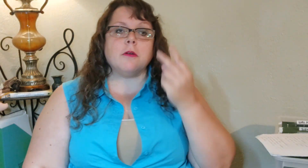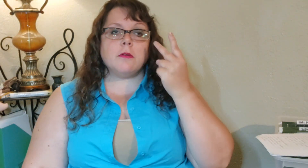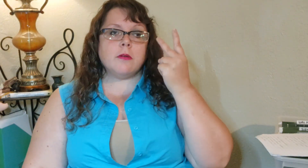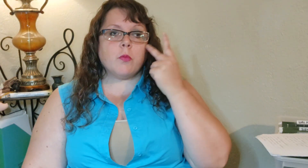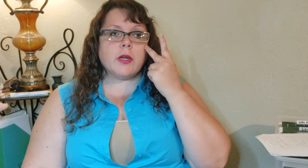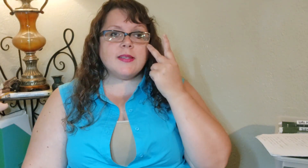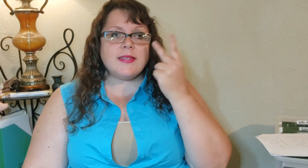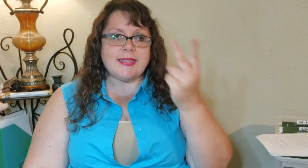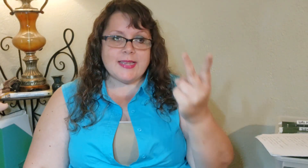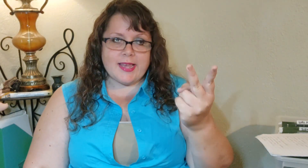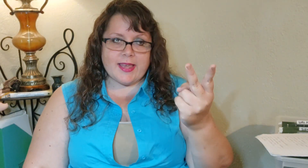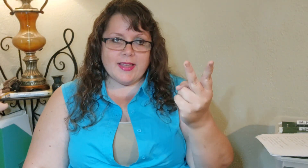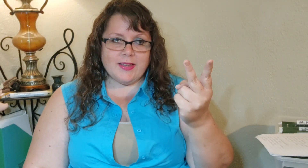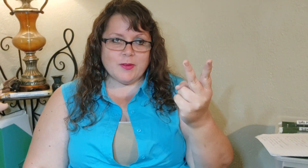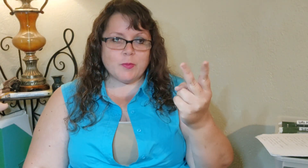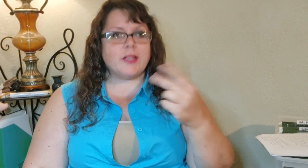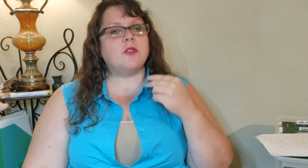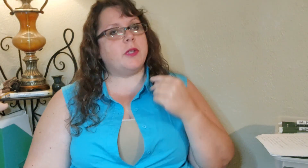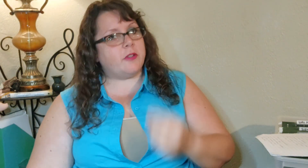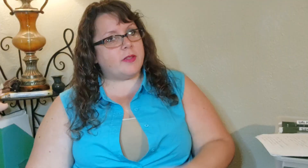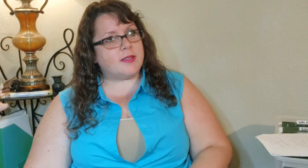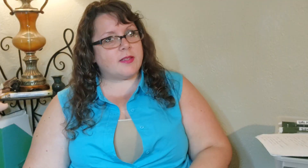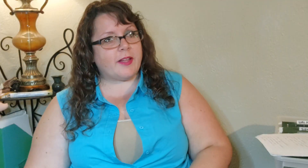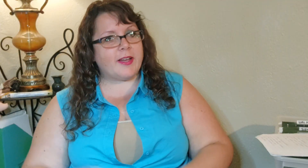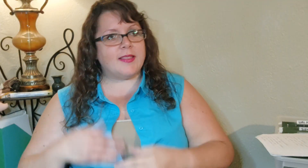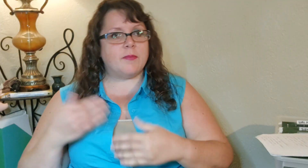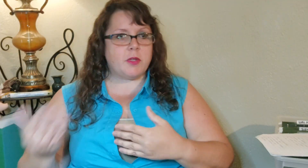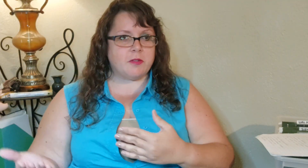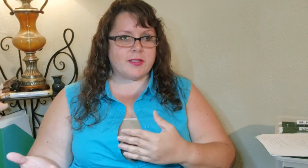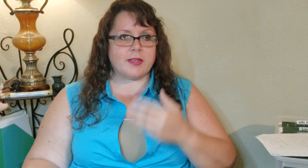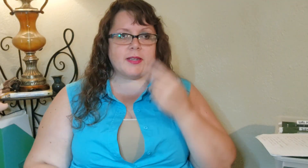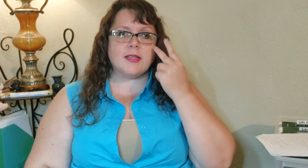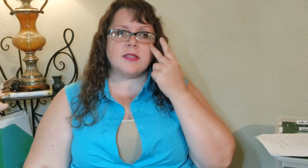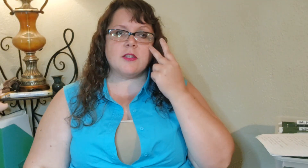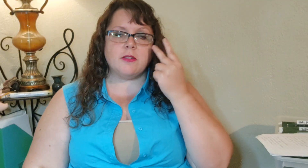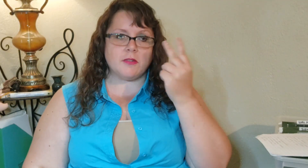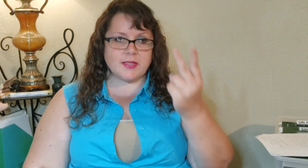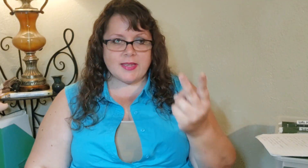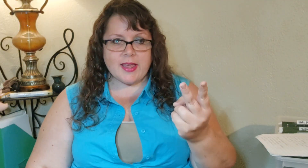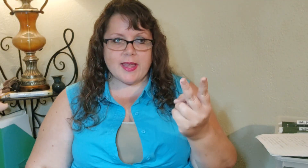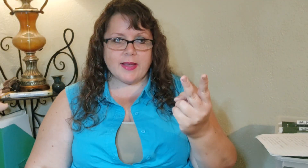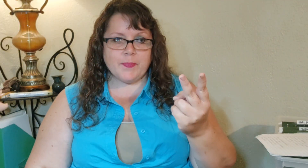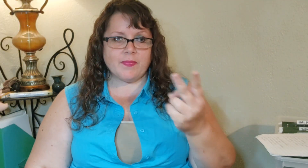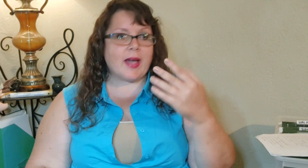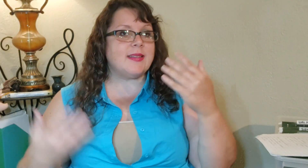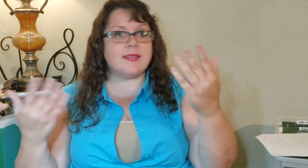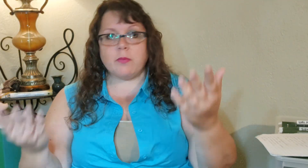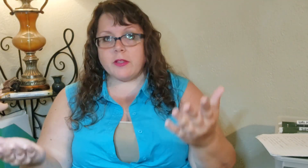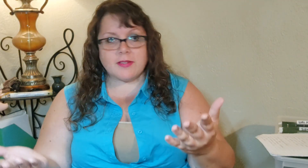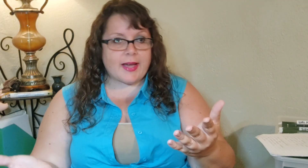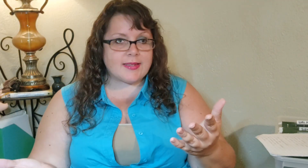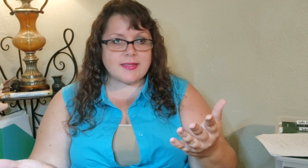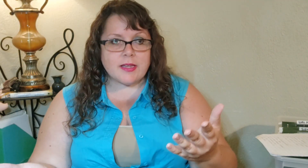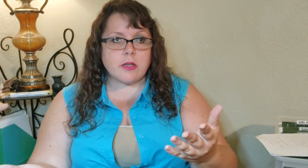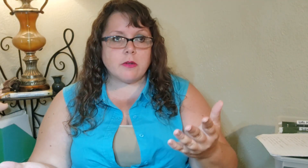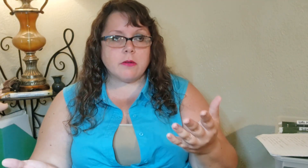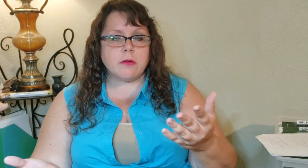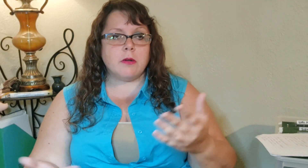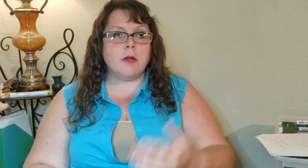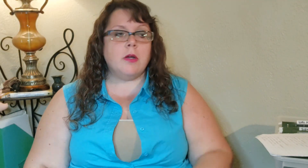So one is see, which we do this a lot in the music, is you see, whether it's I see you.